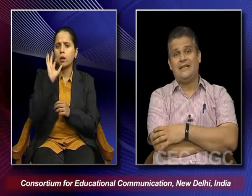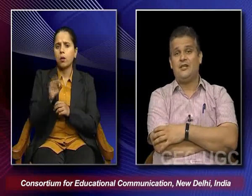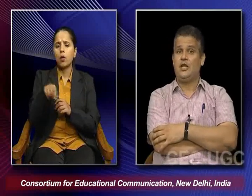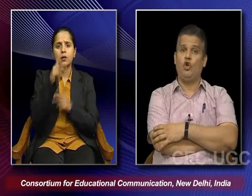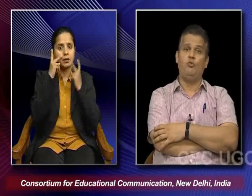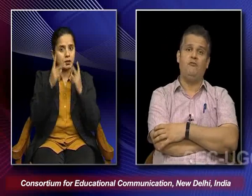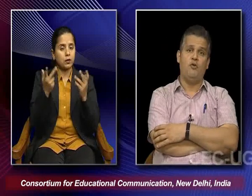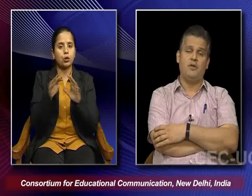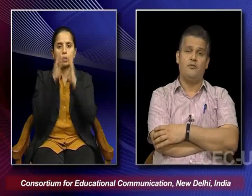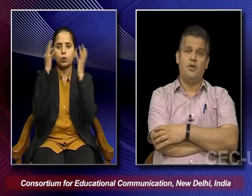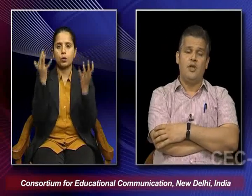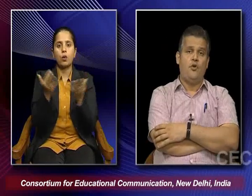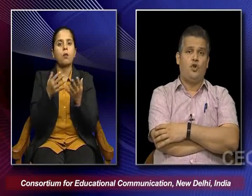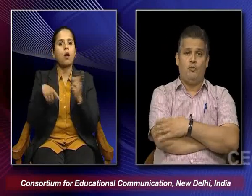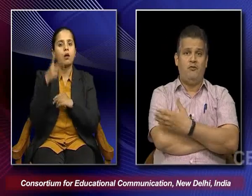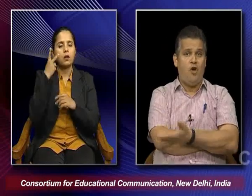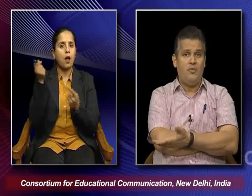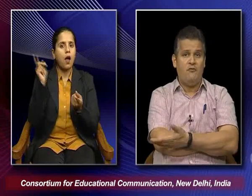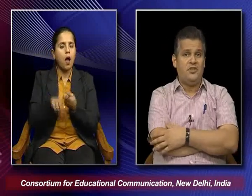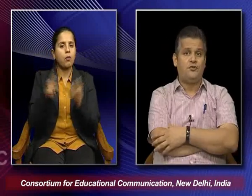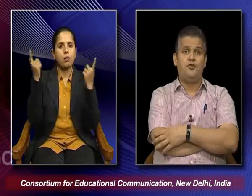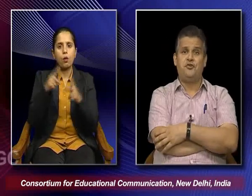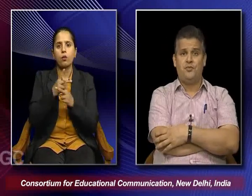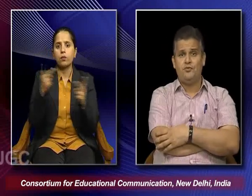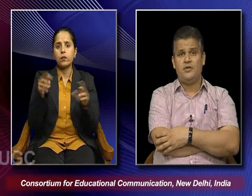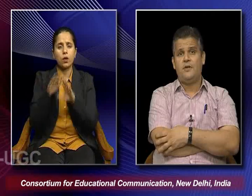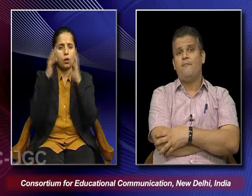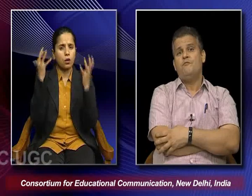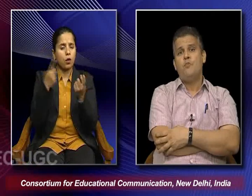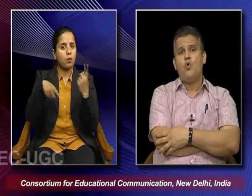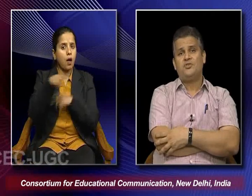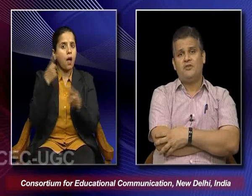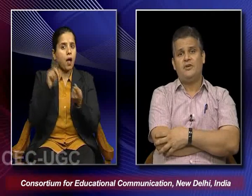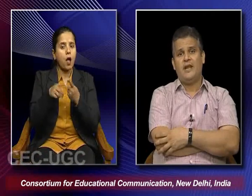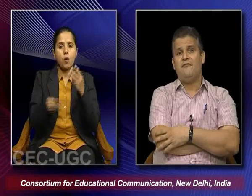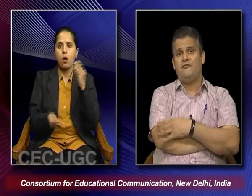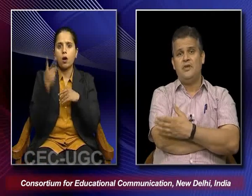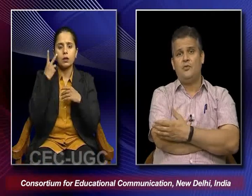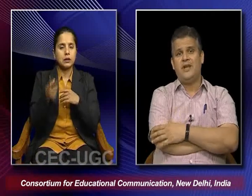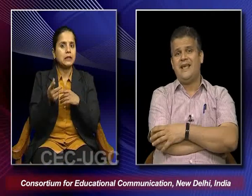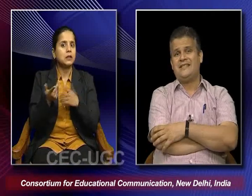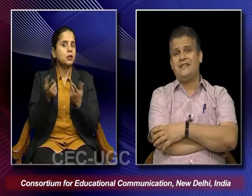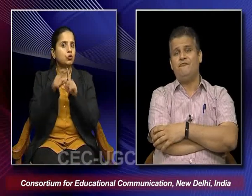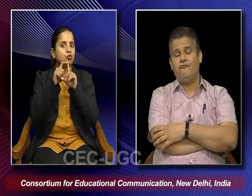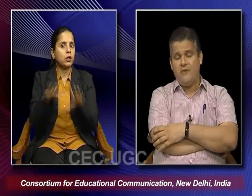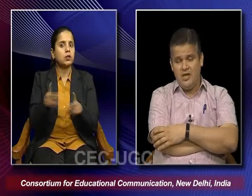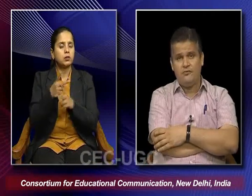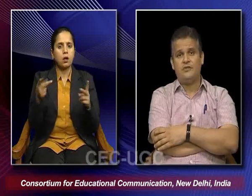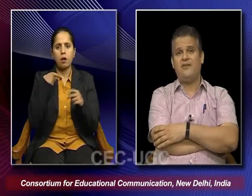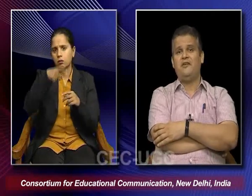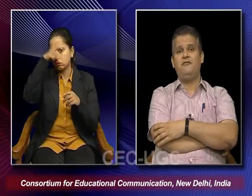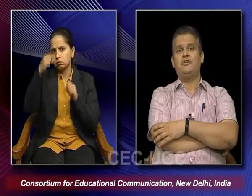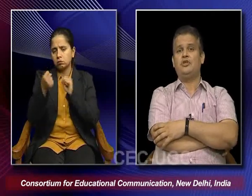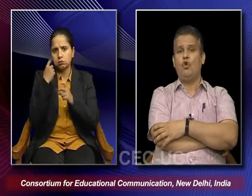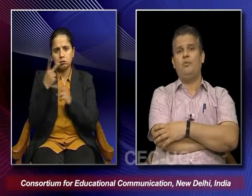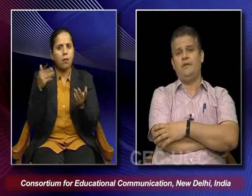is the global warming. Global warming, which has contributed more severe and frequent extreme events,